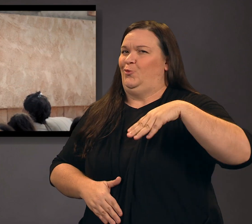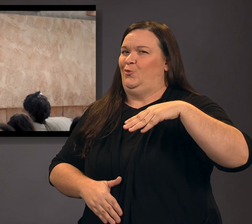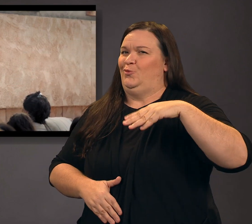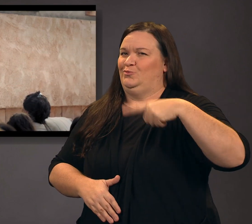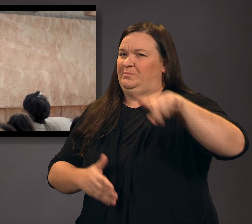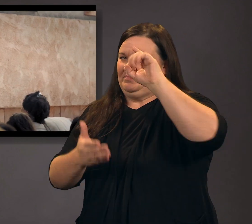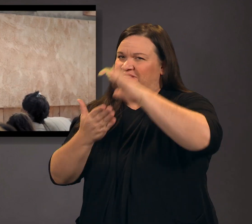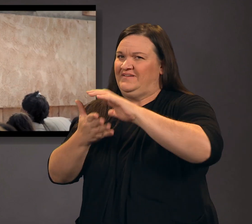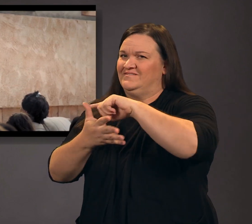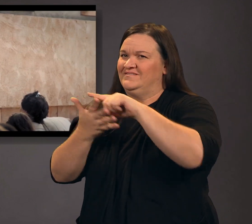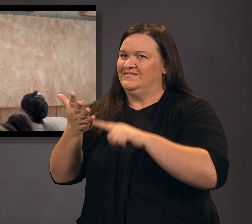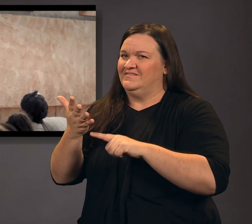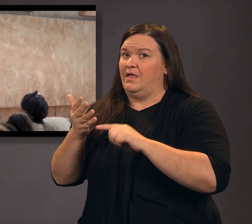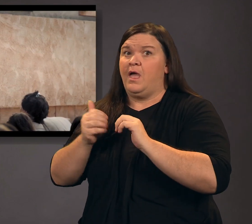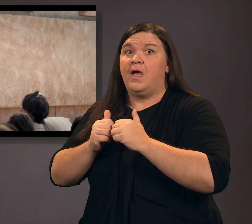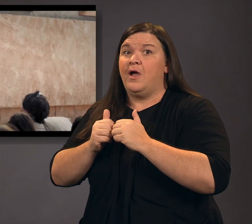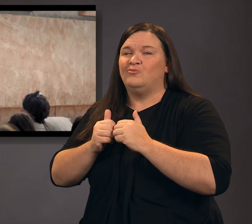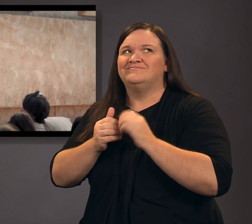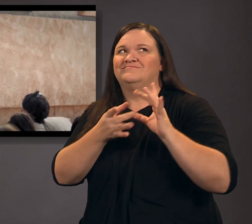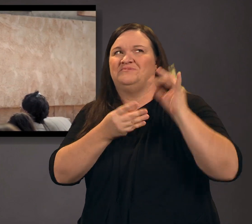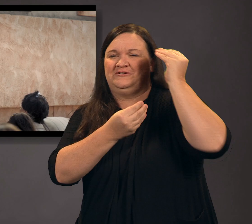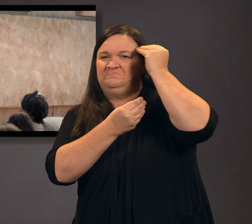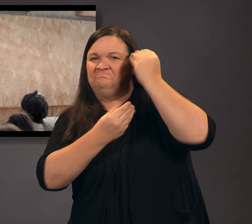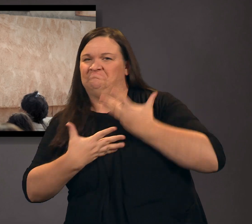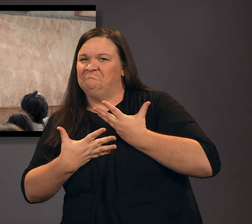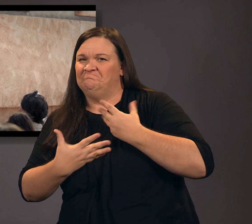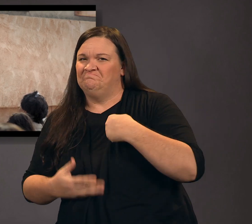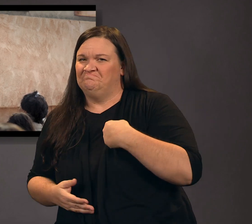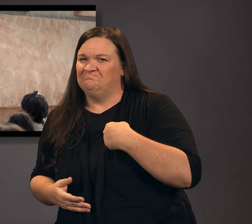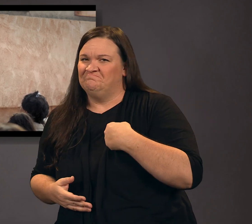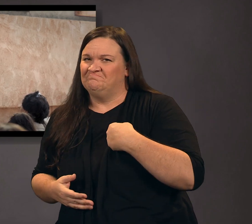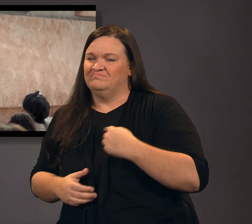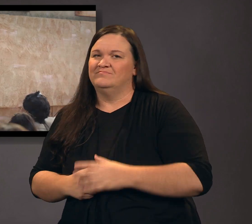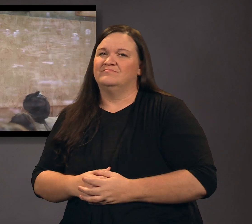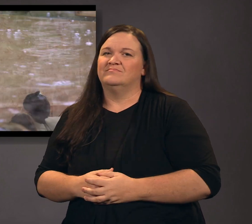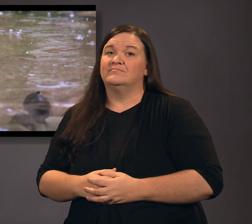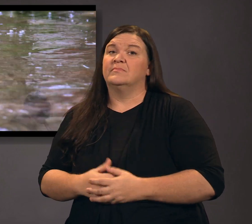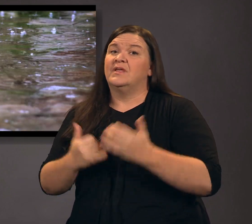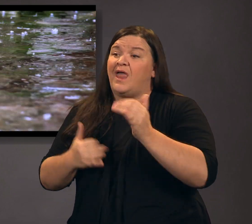I know that ye believe them by the manifestation of the Spirit which is in me.